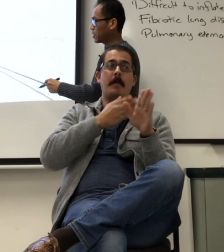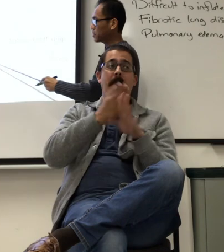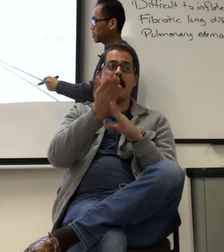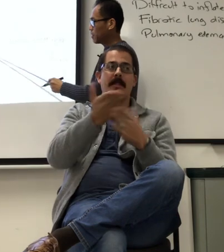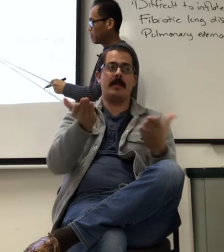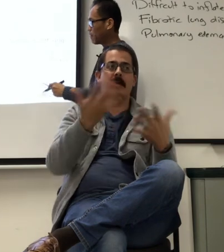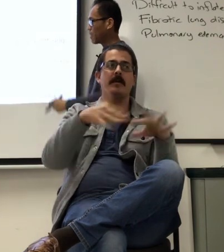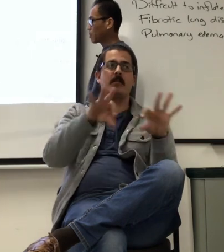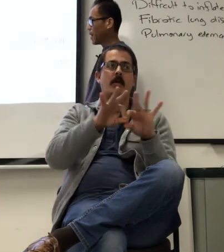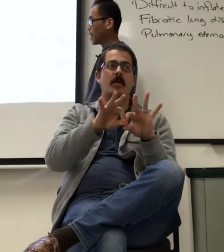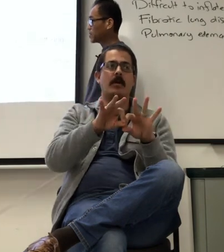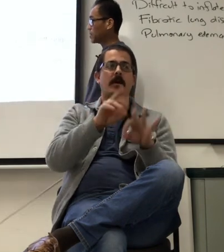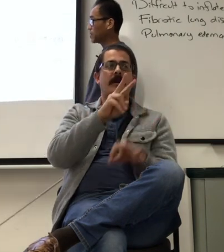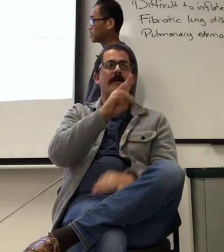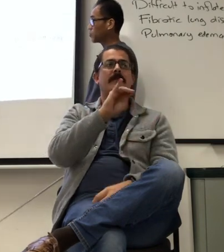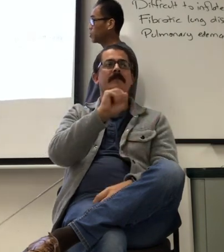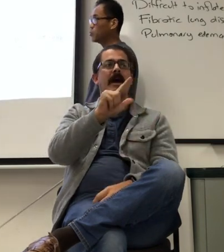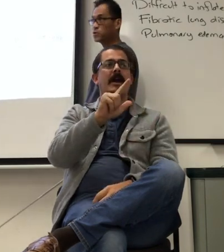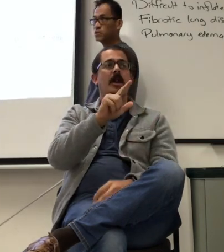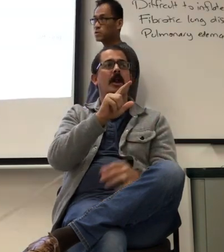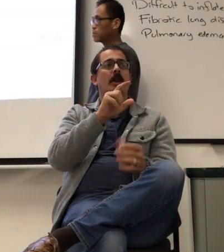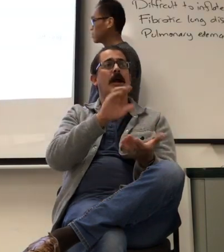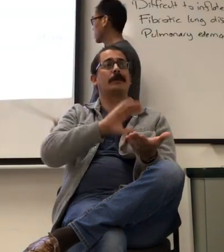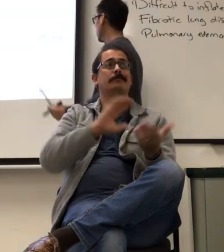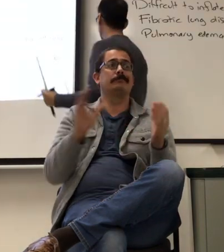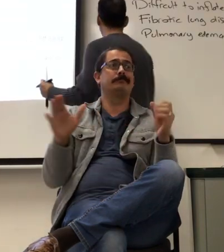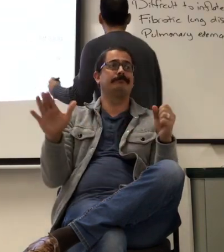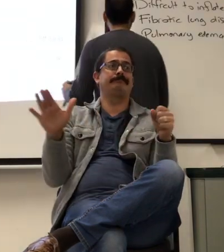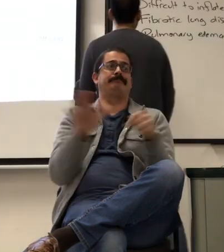thing is vital capacity is reduced.